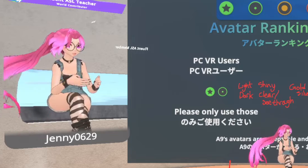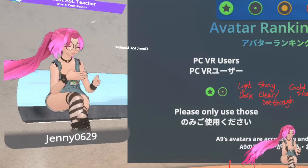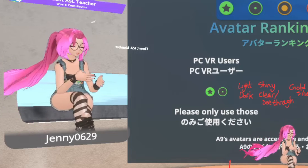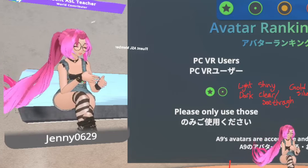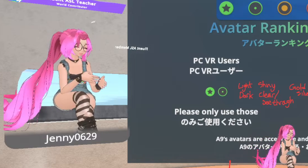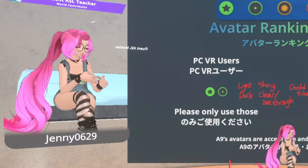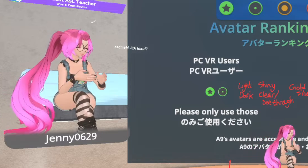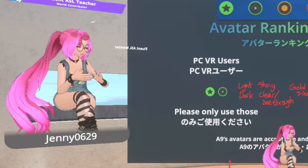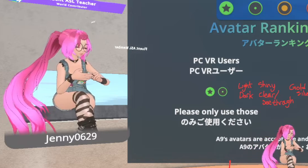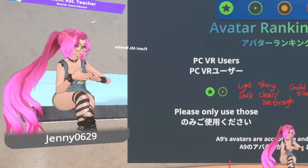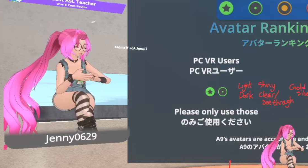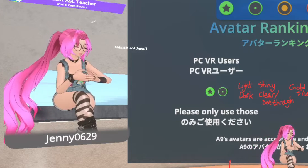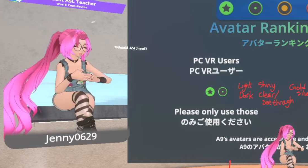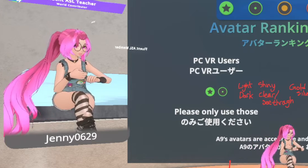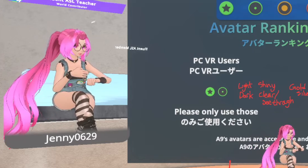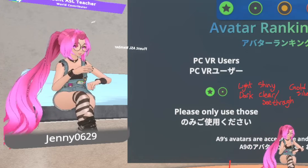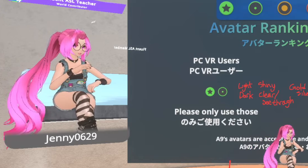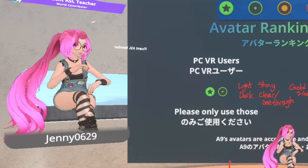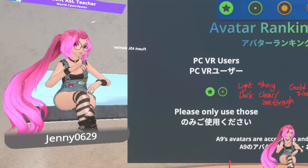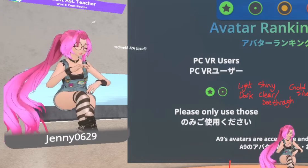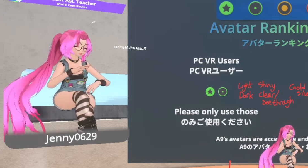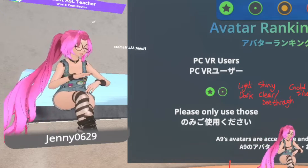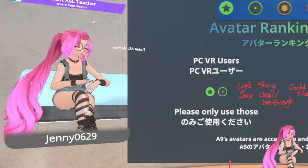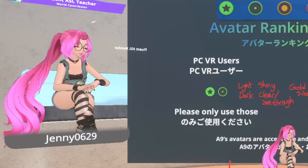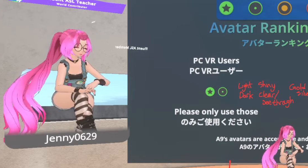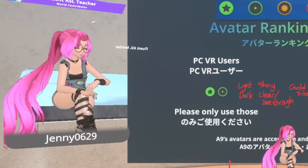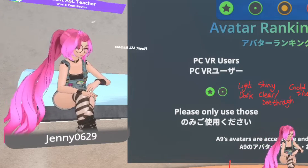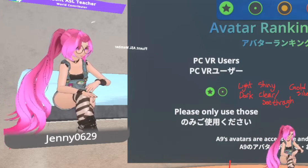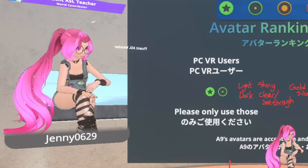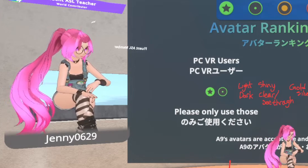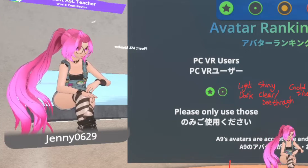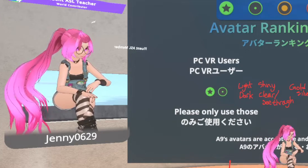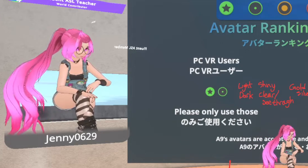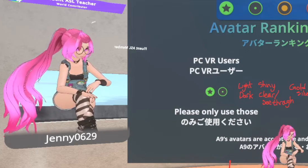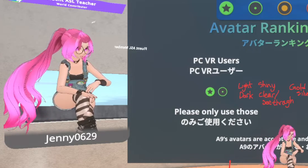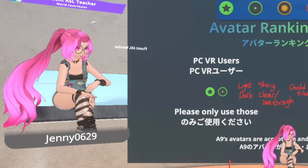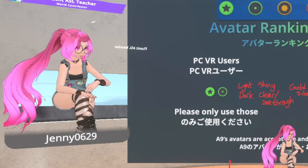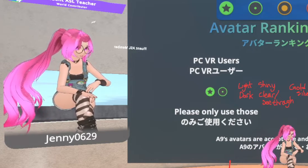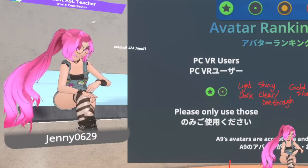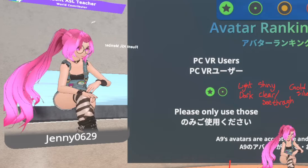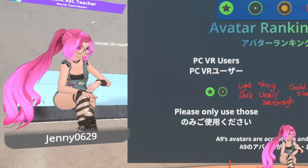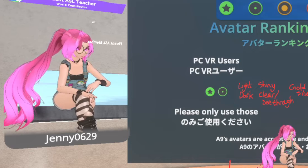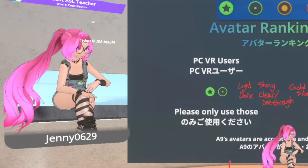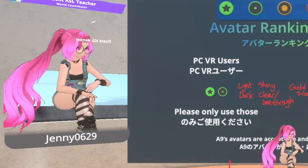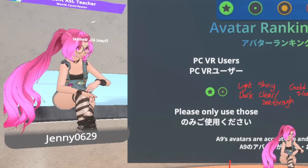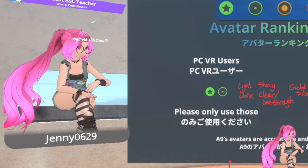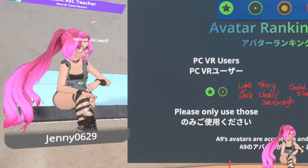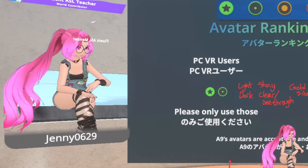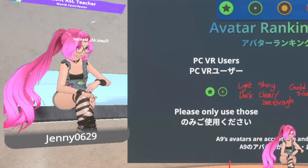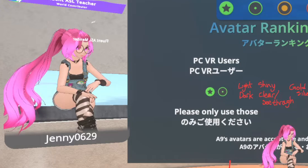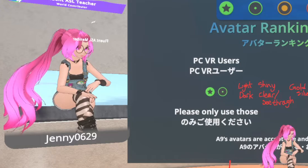I'm sorry, one more time. You keep lagging as soon as you fingerspell. C